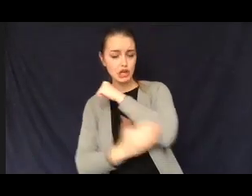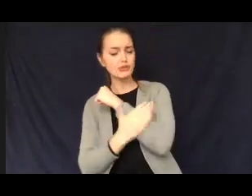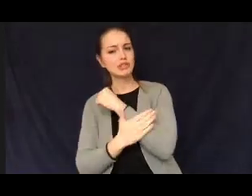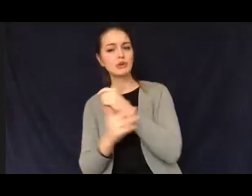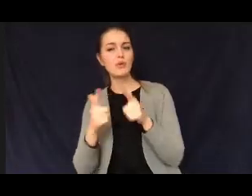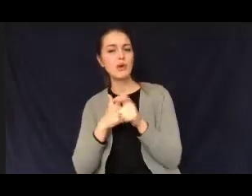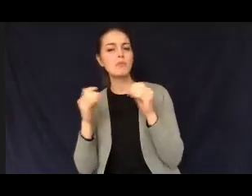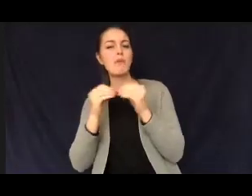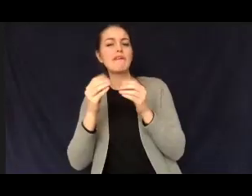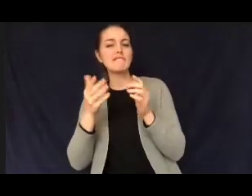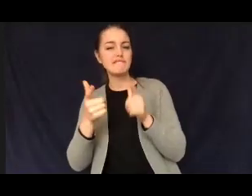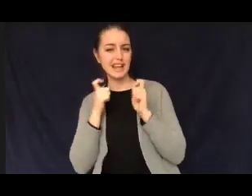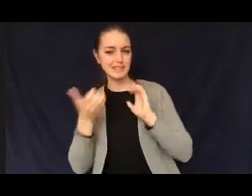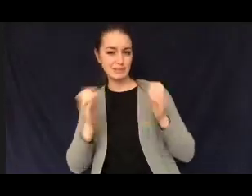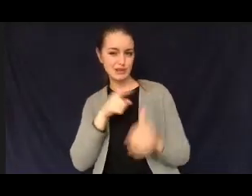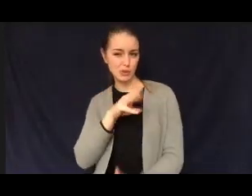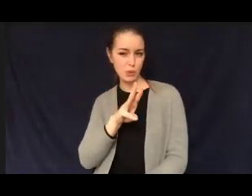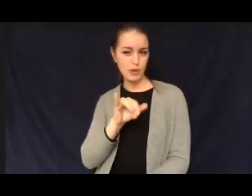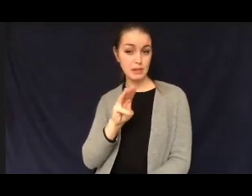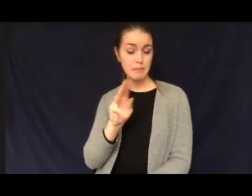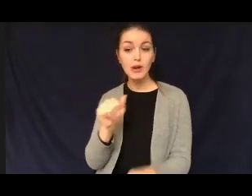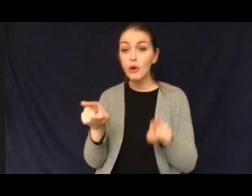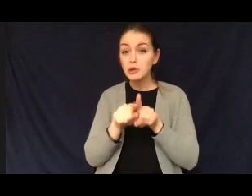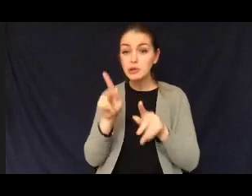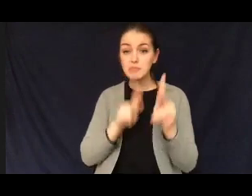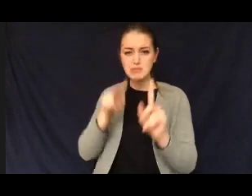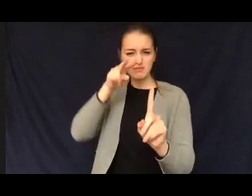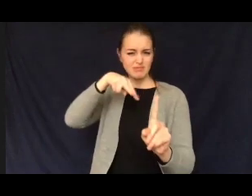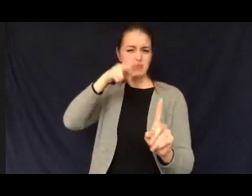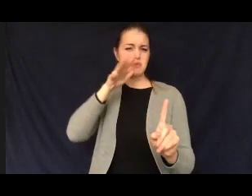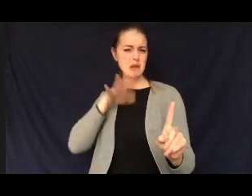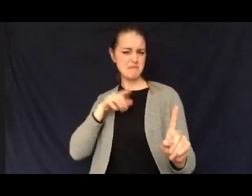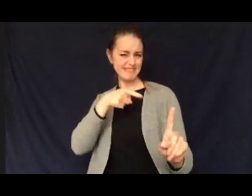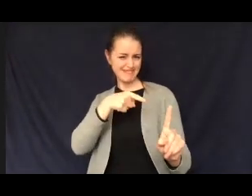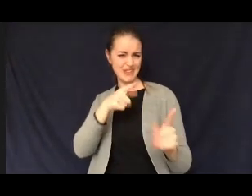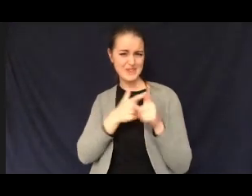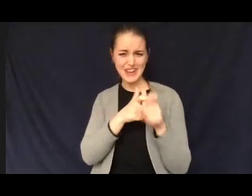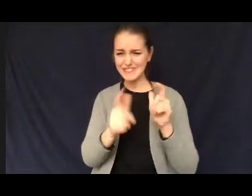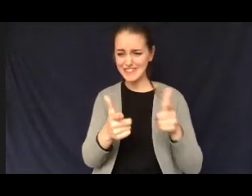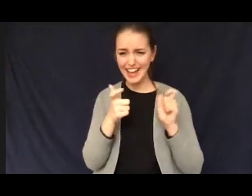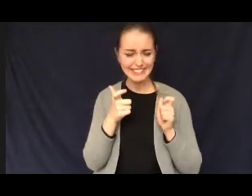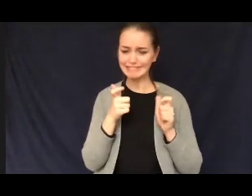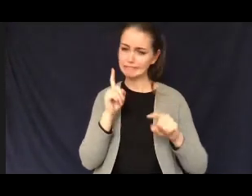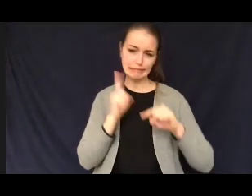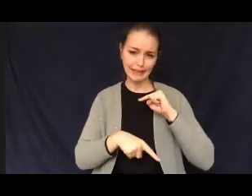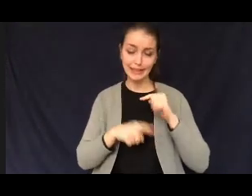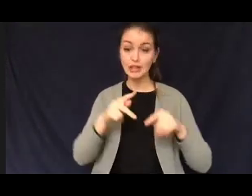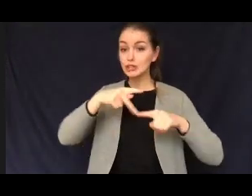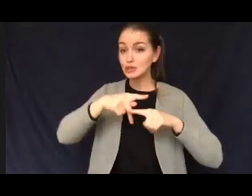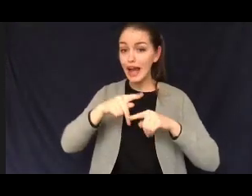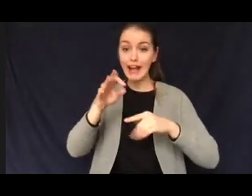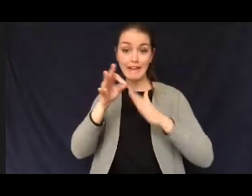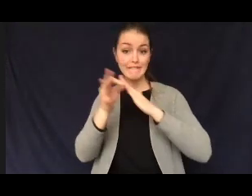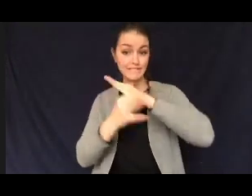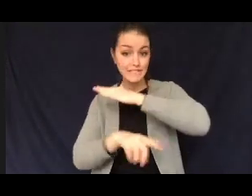had. Women weren't thought to run very well anyway. Track and field was considered a sport for